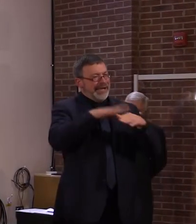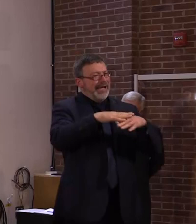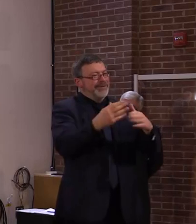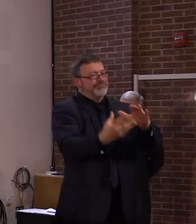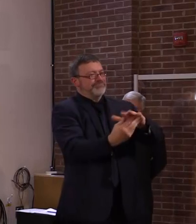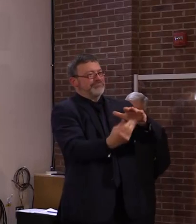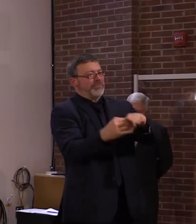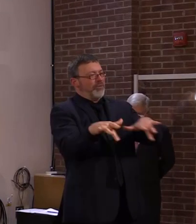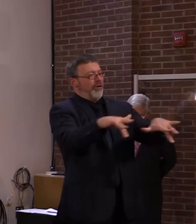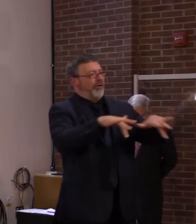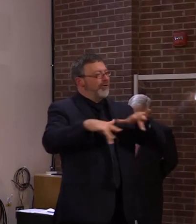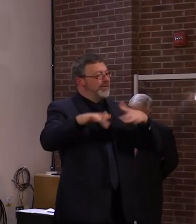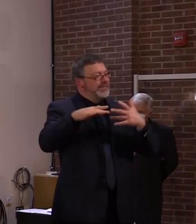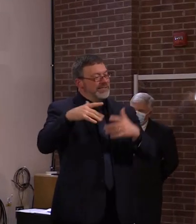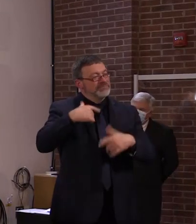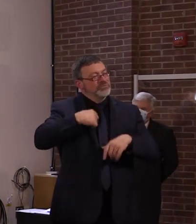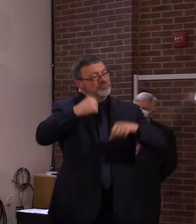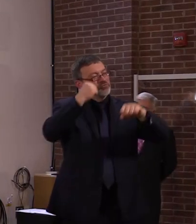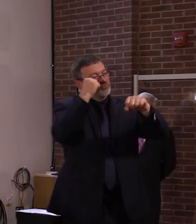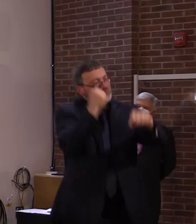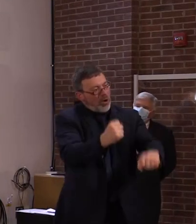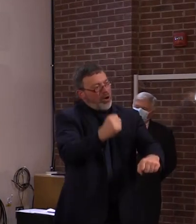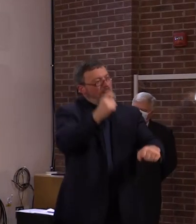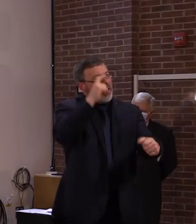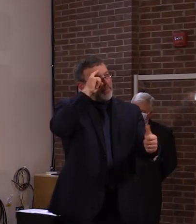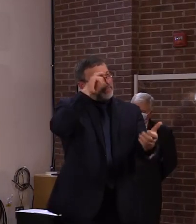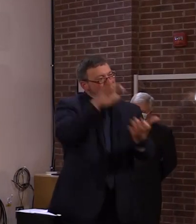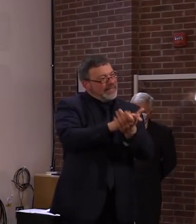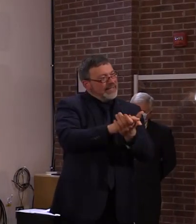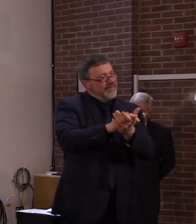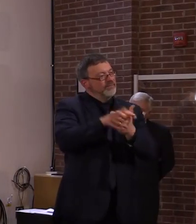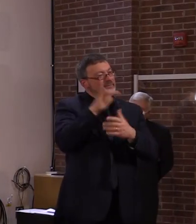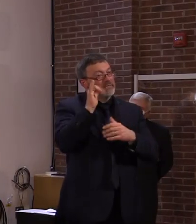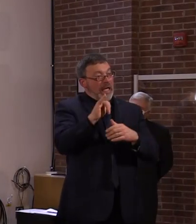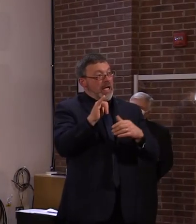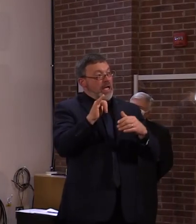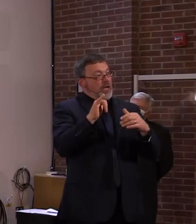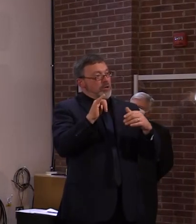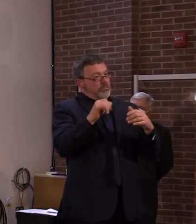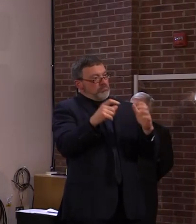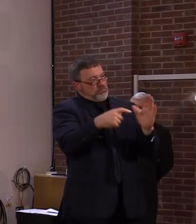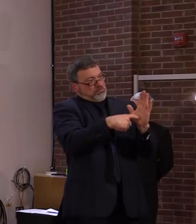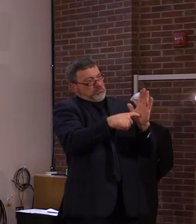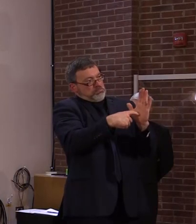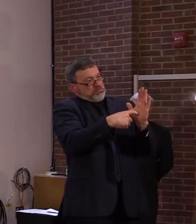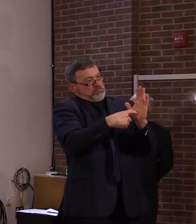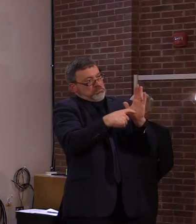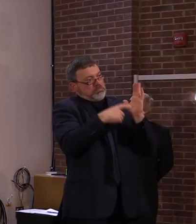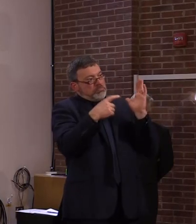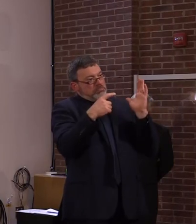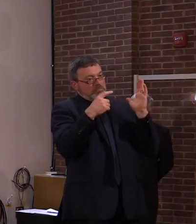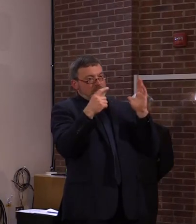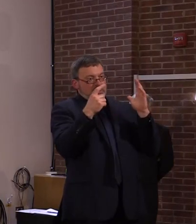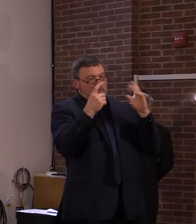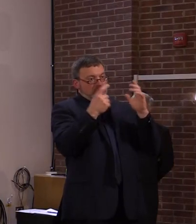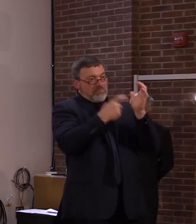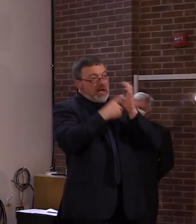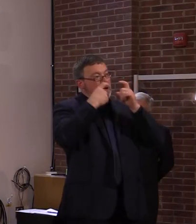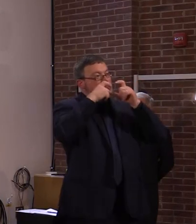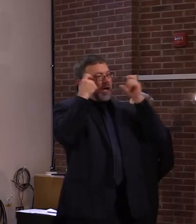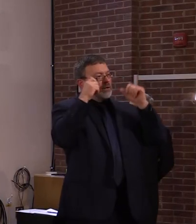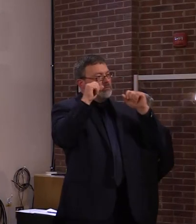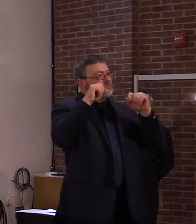am a firm believer in the literature on mask mandates, and I've quoted it abundant times. I have